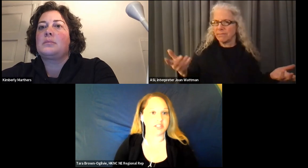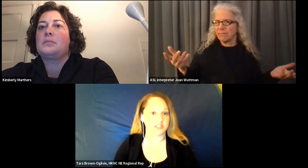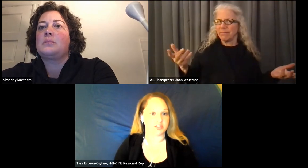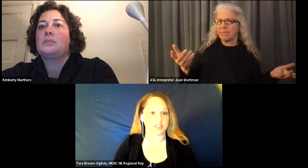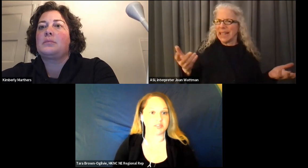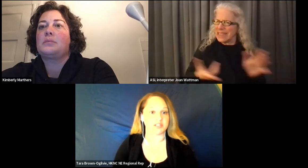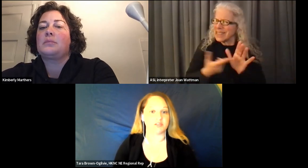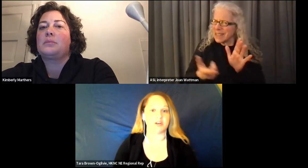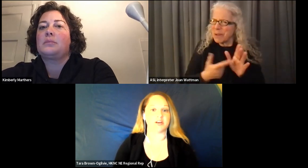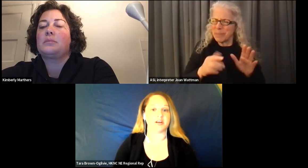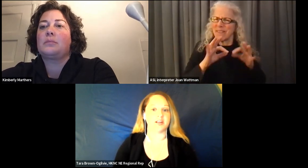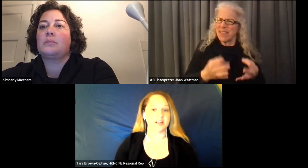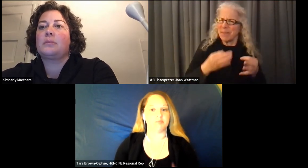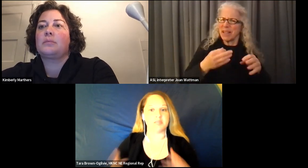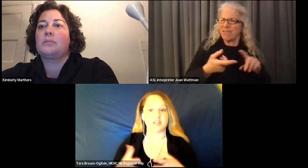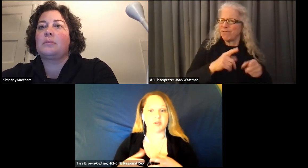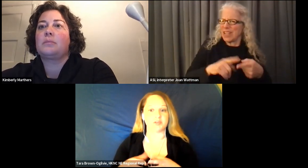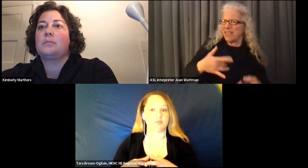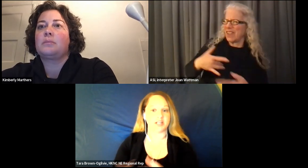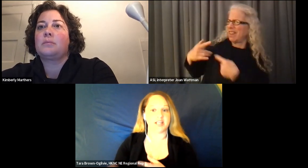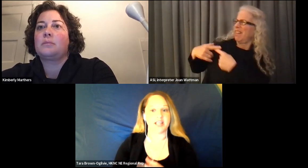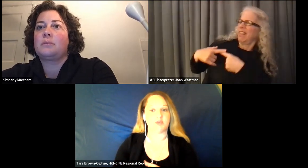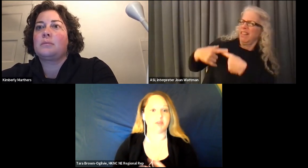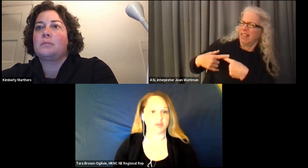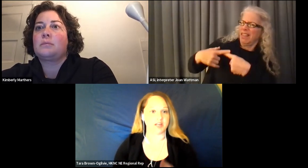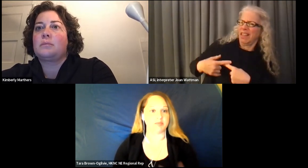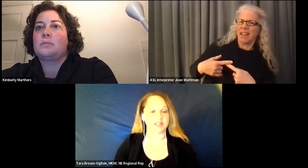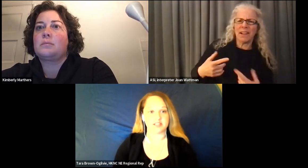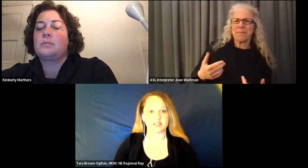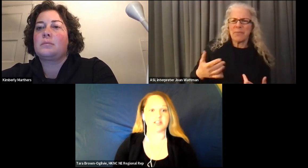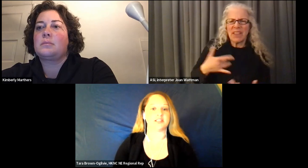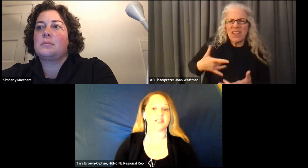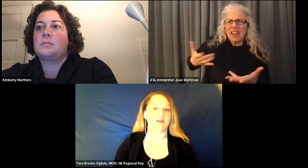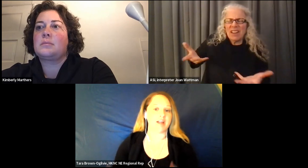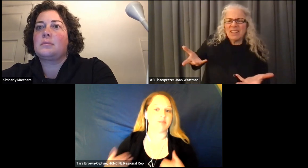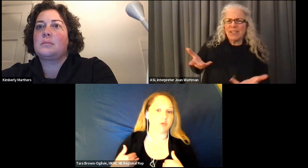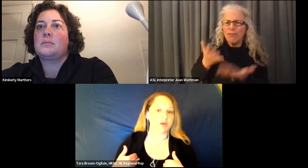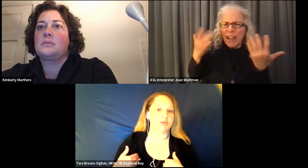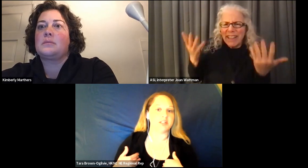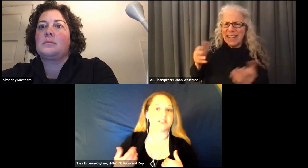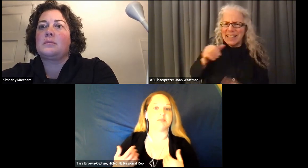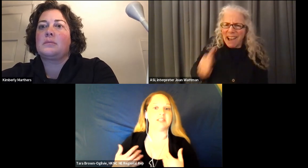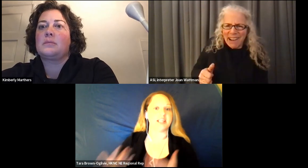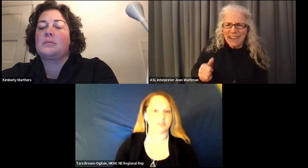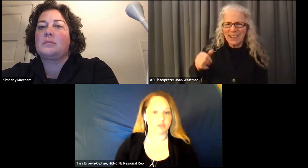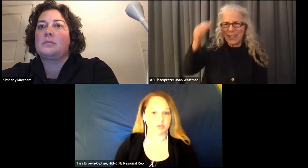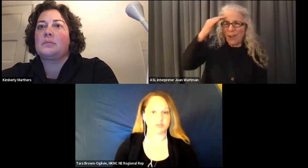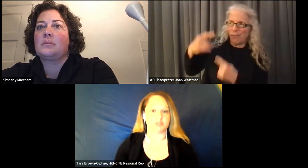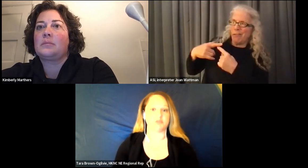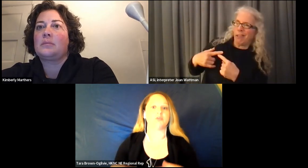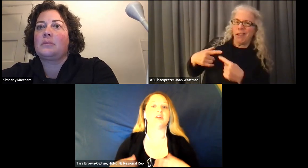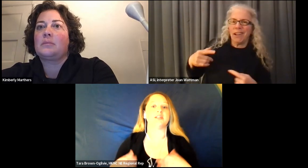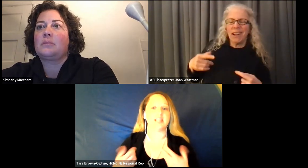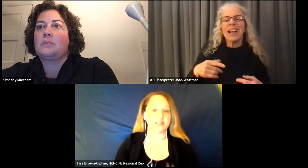strain those relationships. It's no longer me, the person wanting to hang out with my friend or my sister. It's now I'm the one who needs to be taken to the